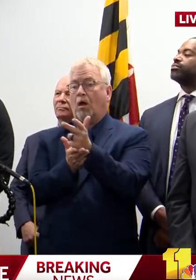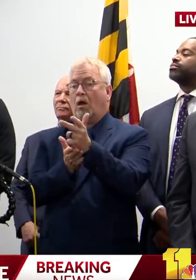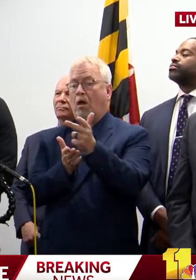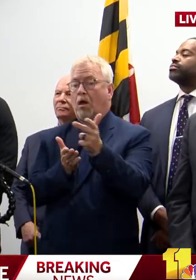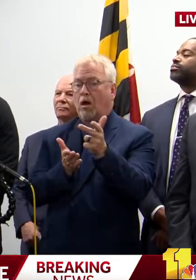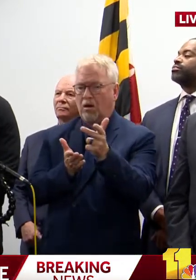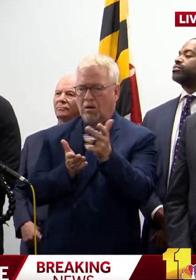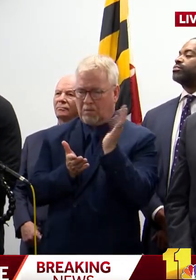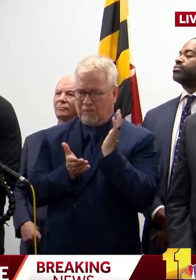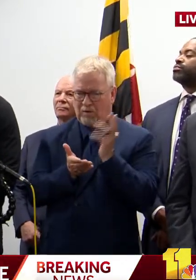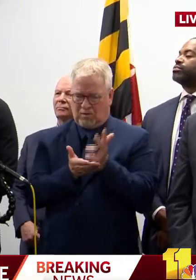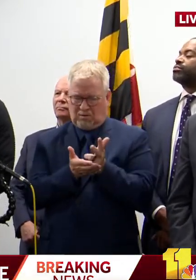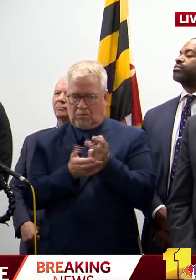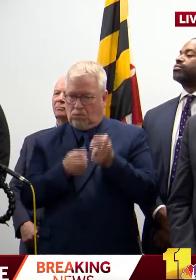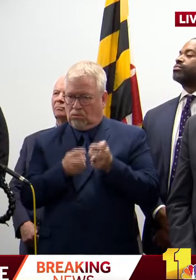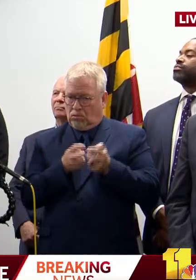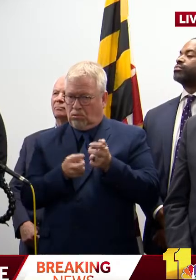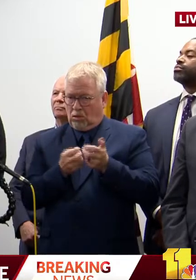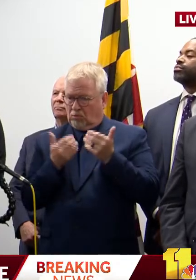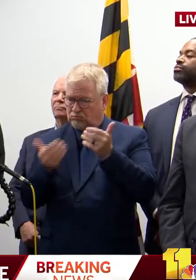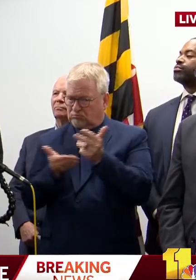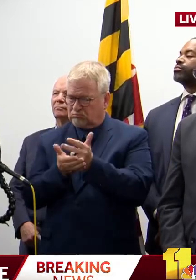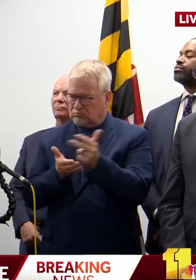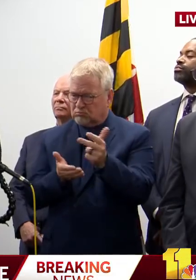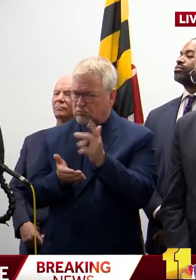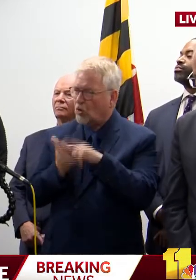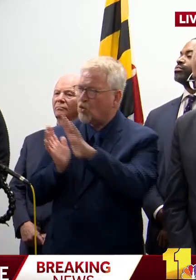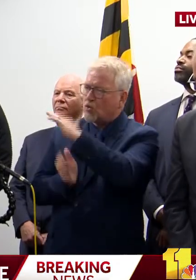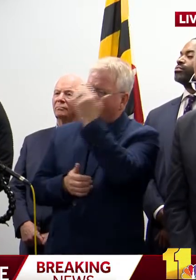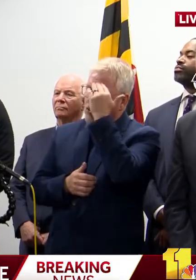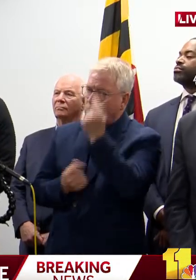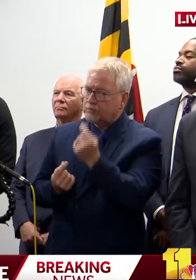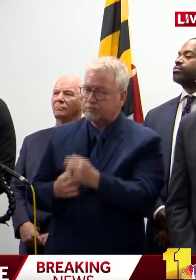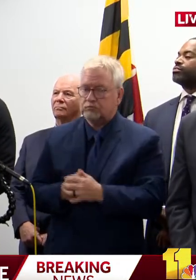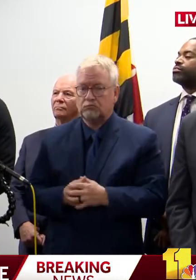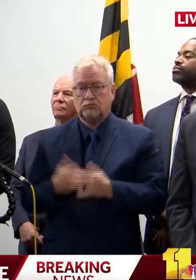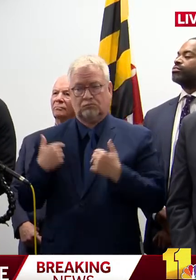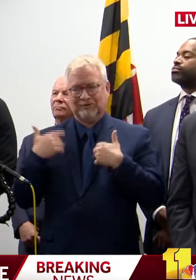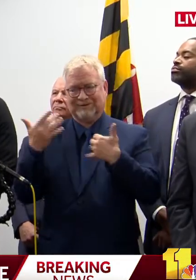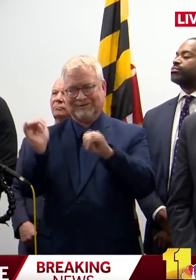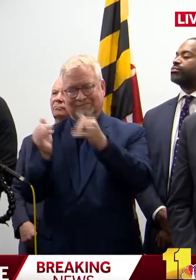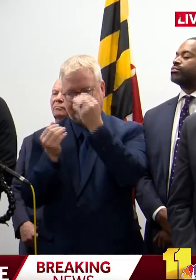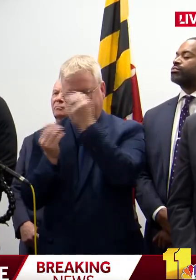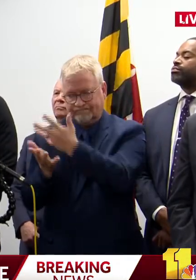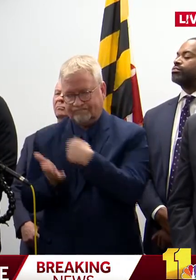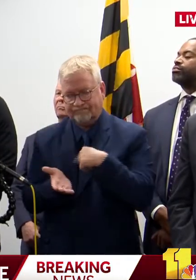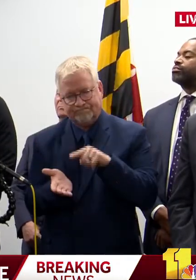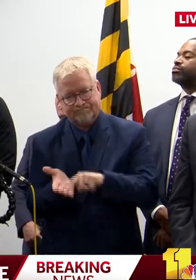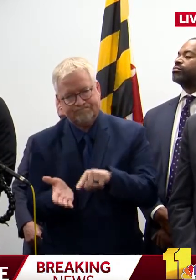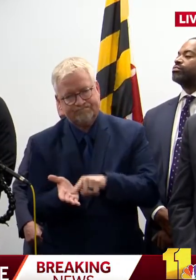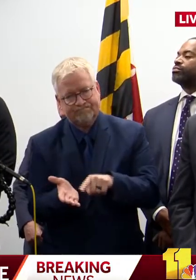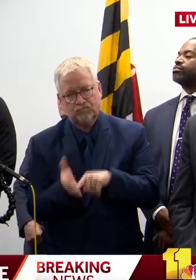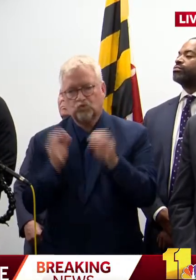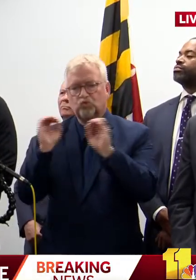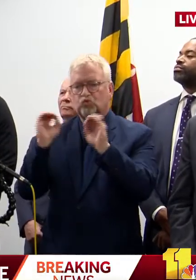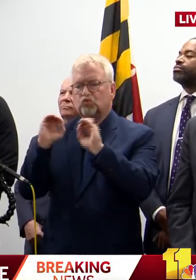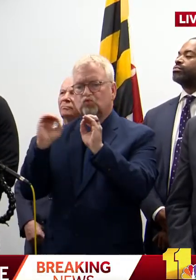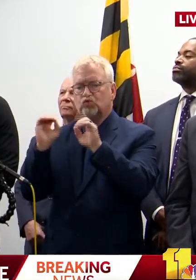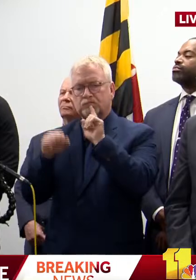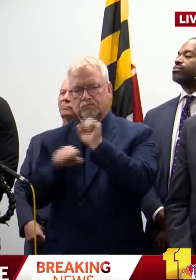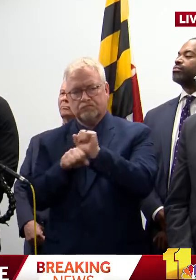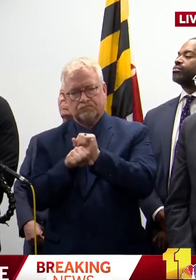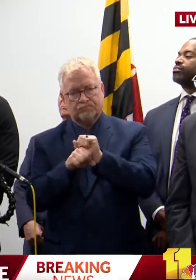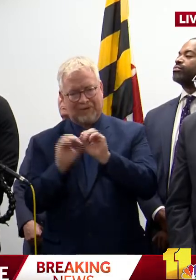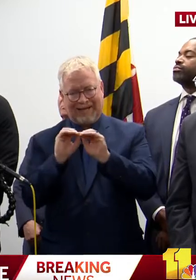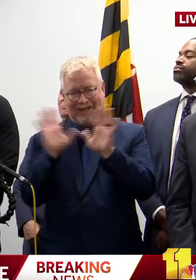bridge? We're still under investigation as to what exactly happened, and we don't have a declarative answer as to why